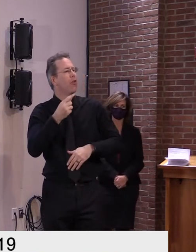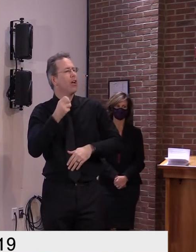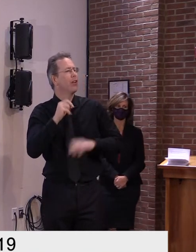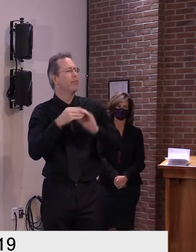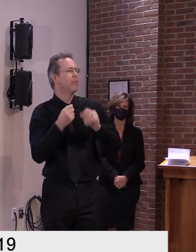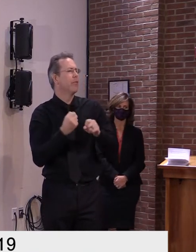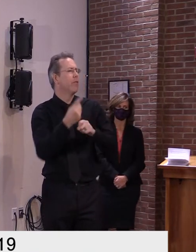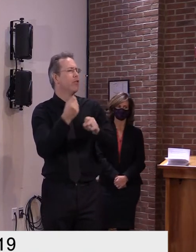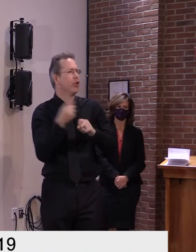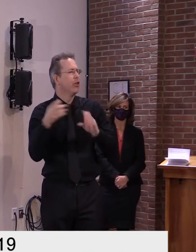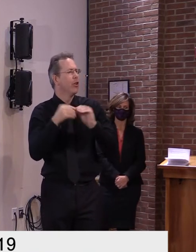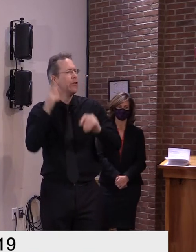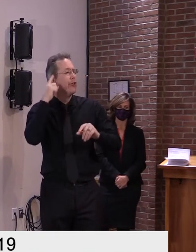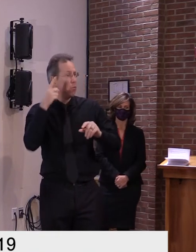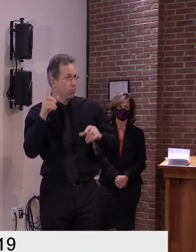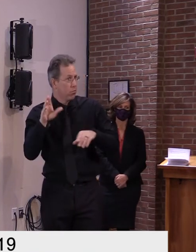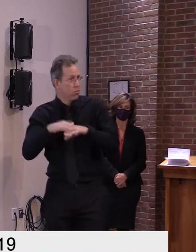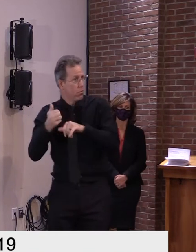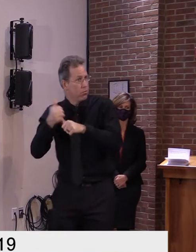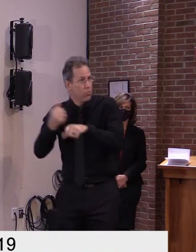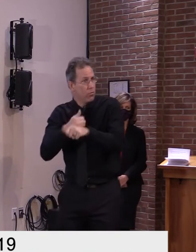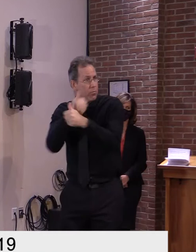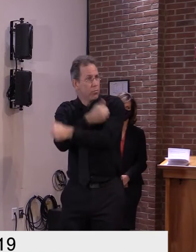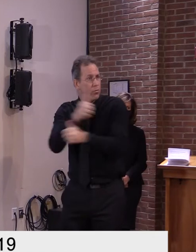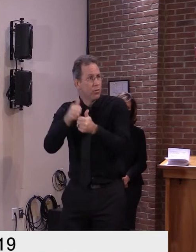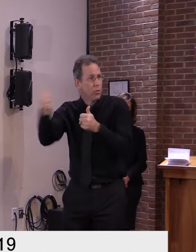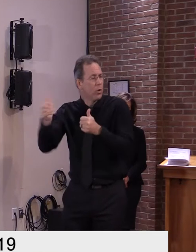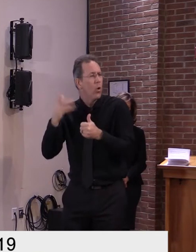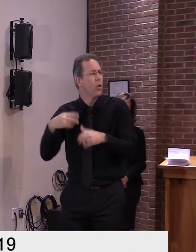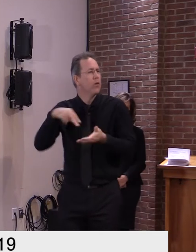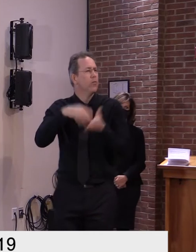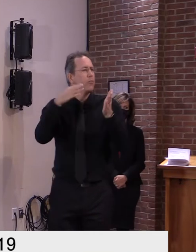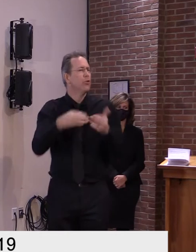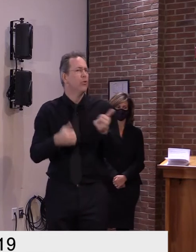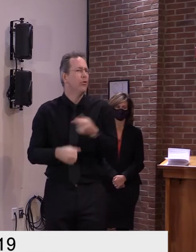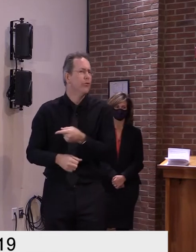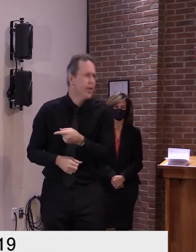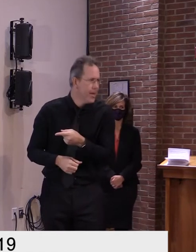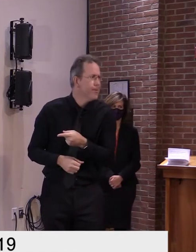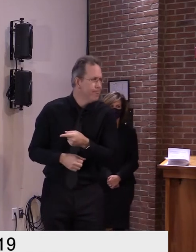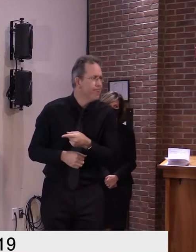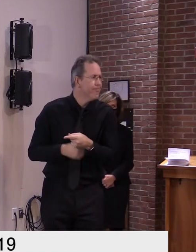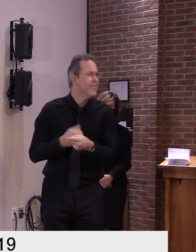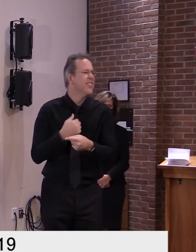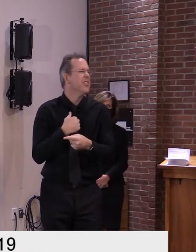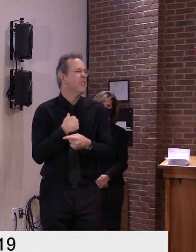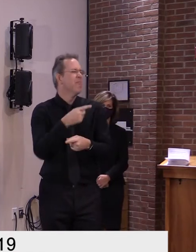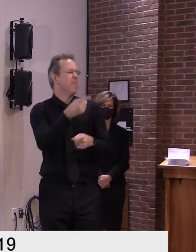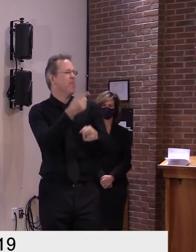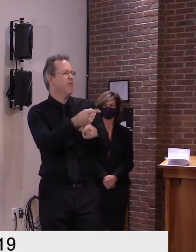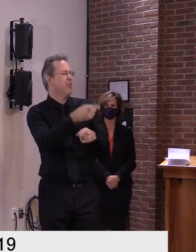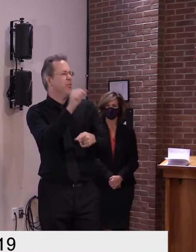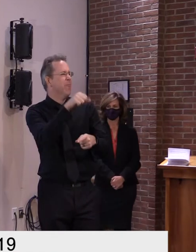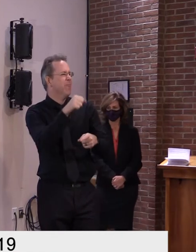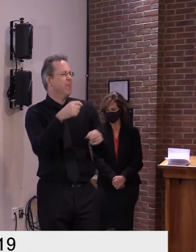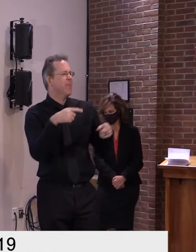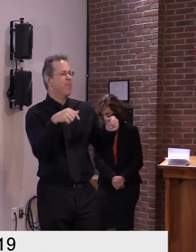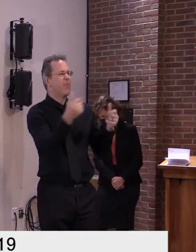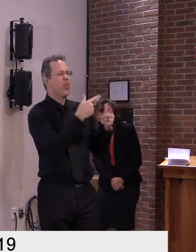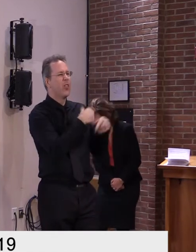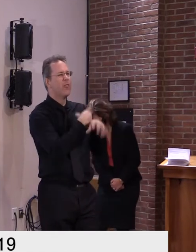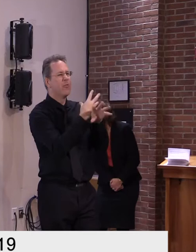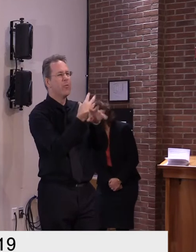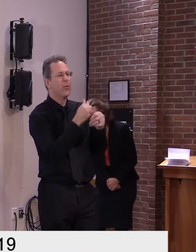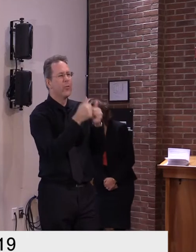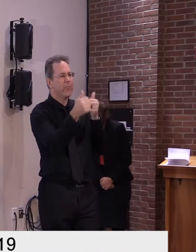it won't be in the afternoon. We're hoping for maybe an evening address. And we'll talk about the state